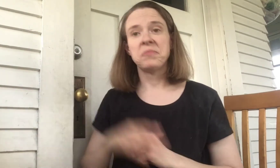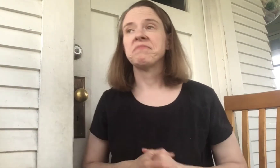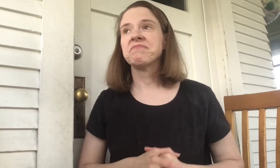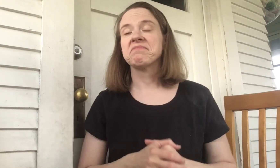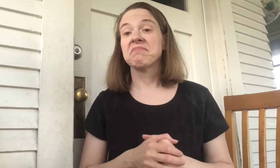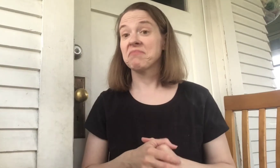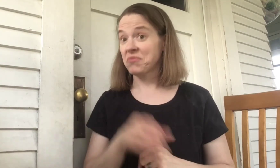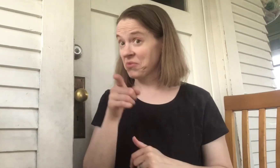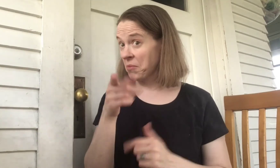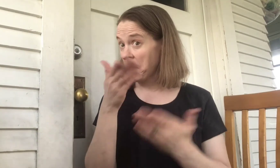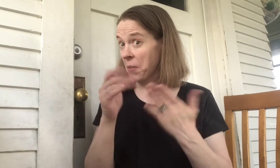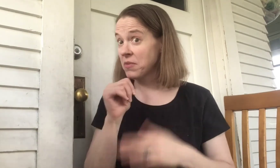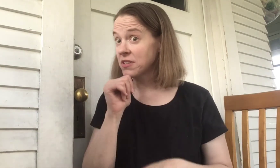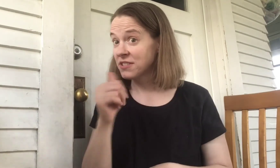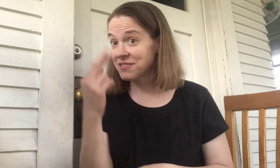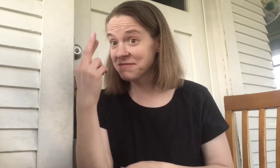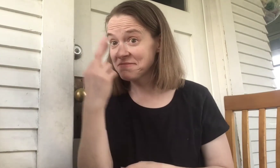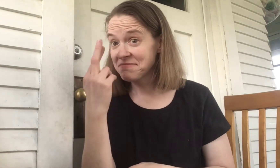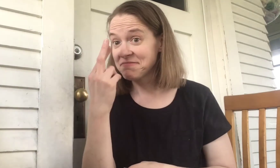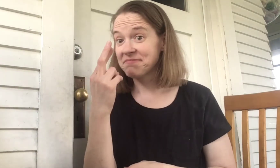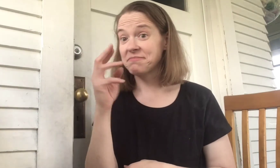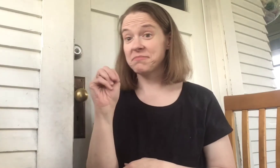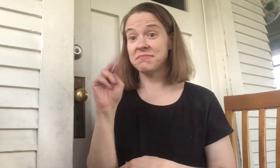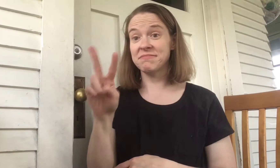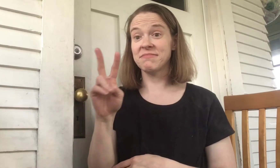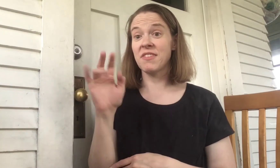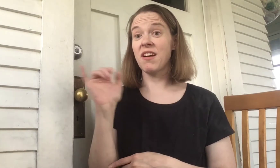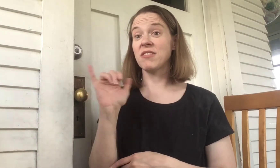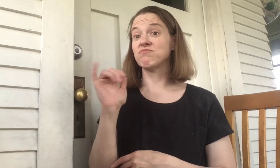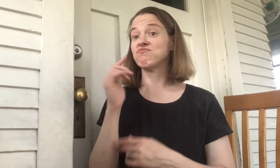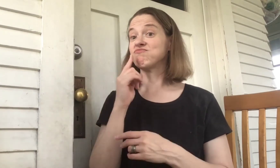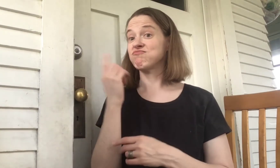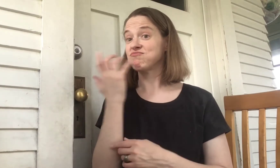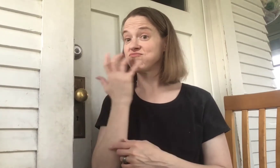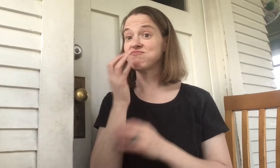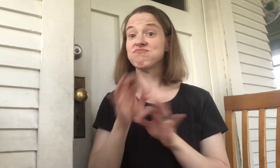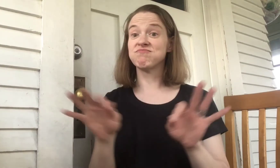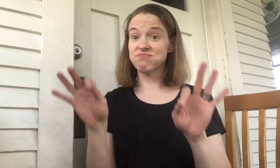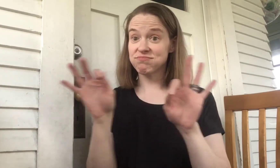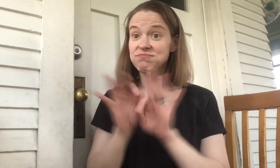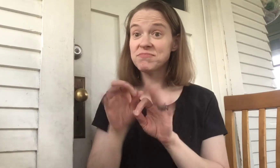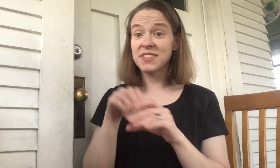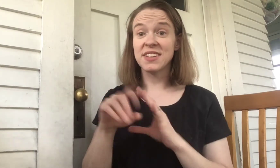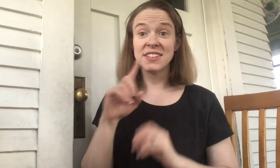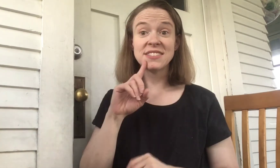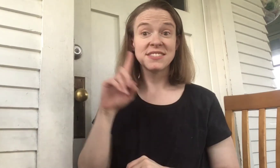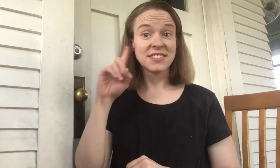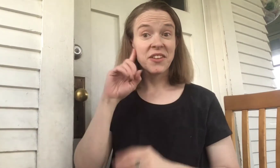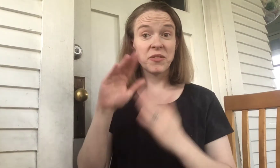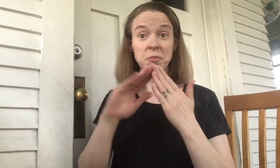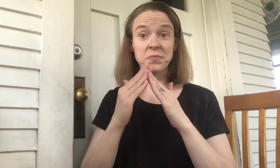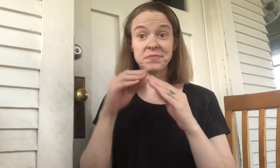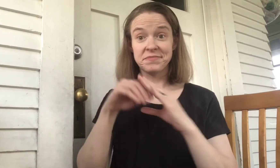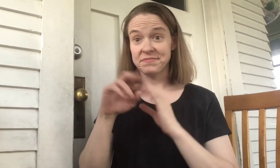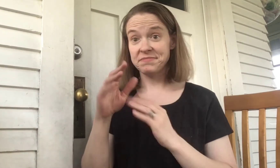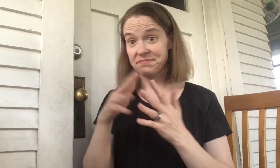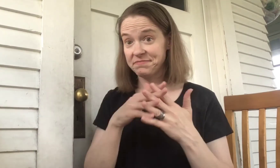famous people going there for the summer. But what you maybe didn't realize is Martha's Vineyard is also very important in the